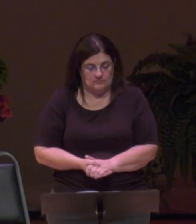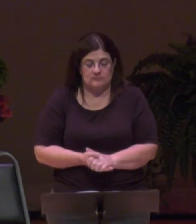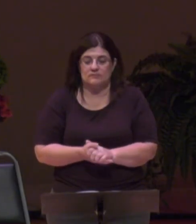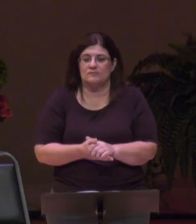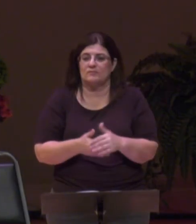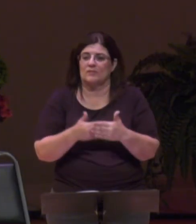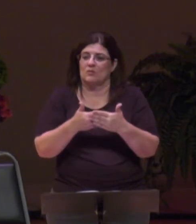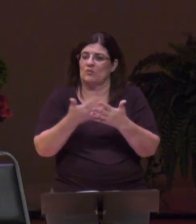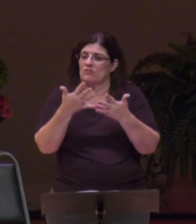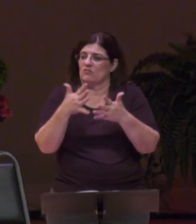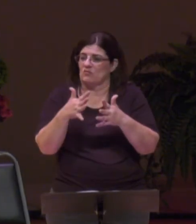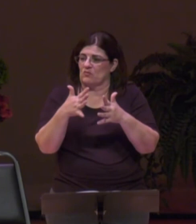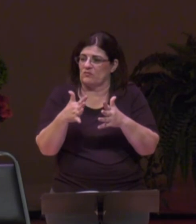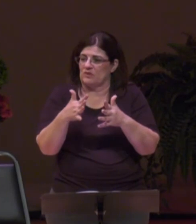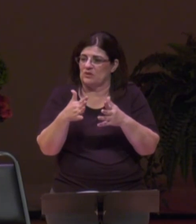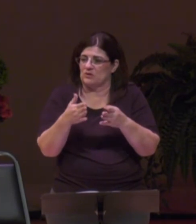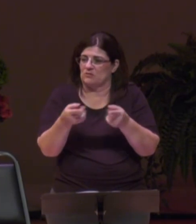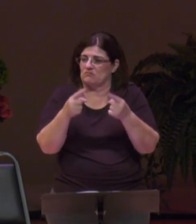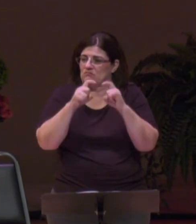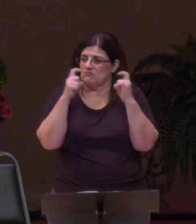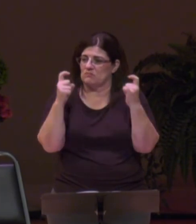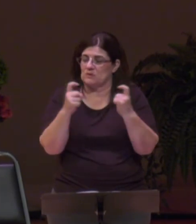Before we bring this ceremony to a close,